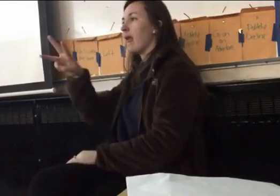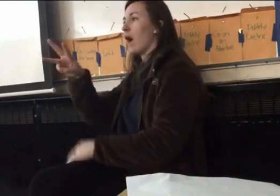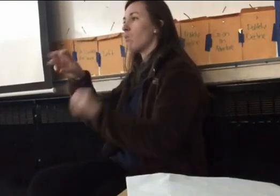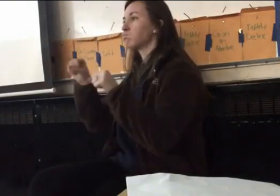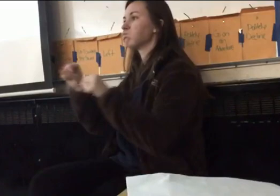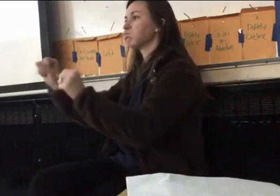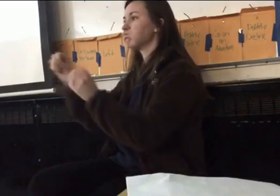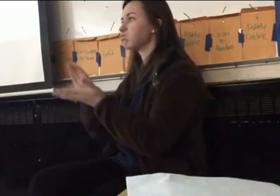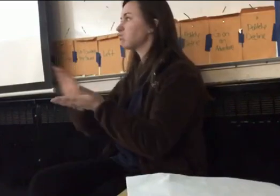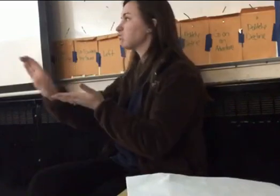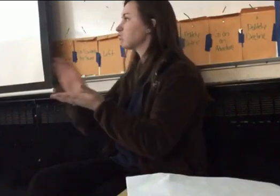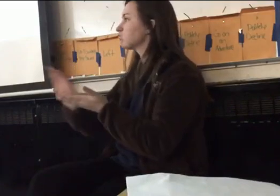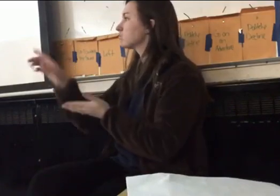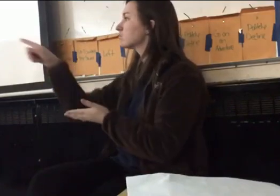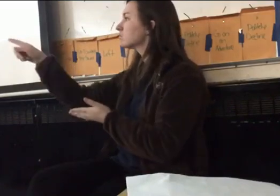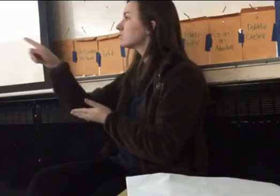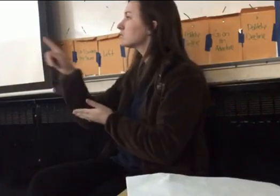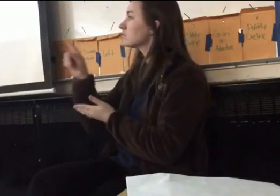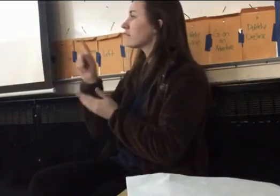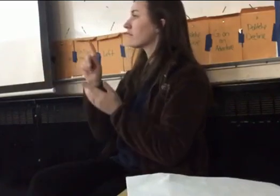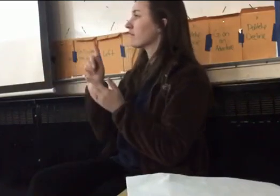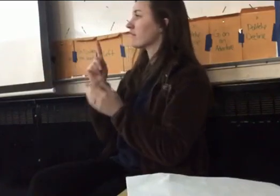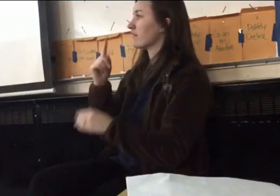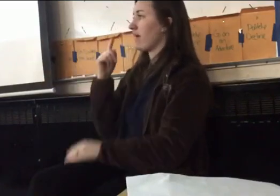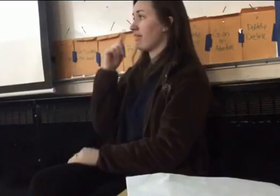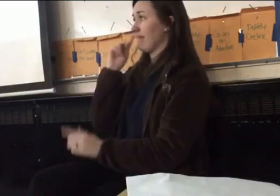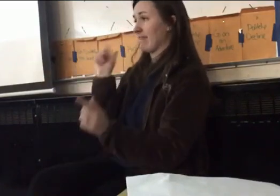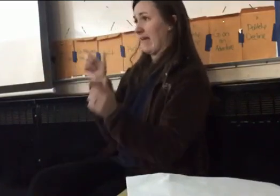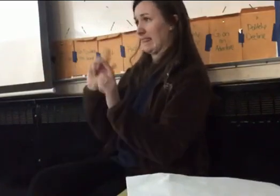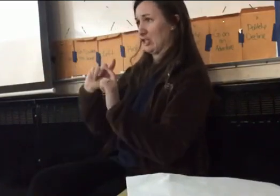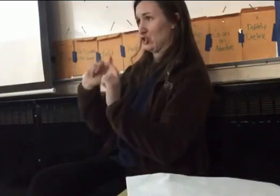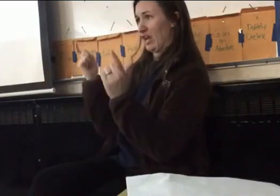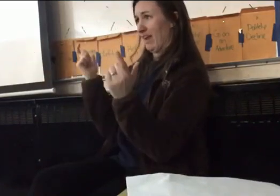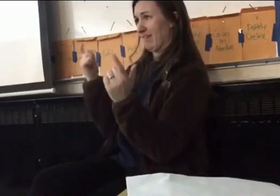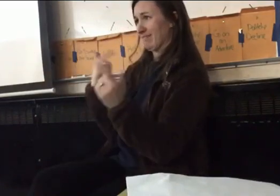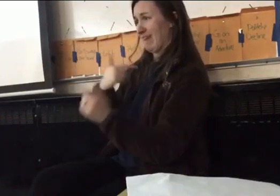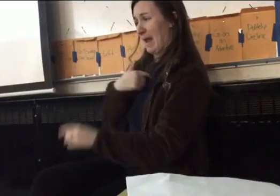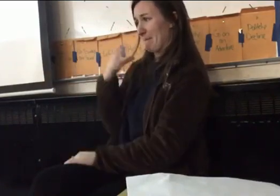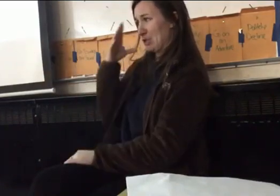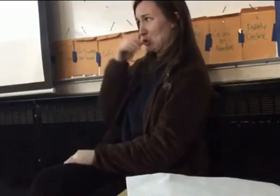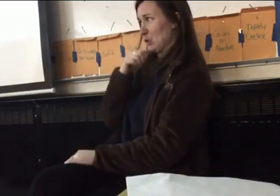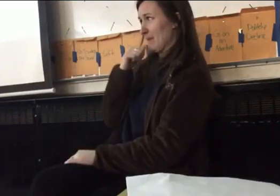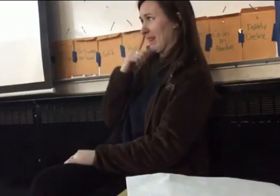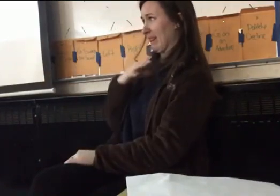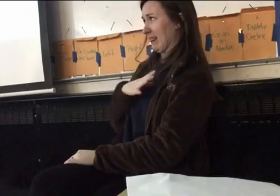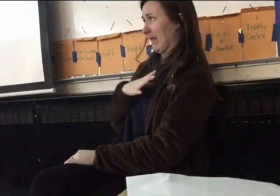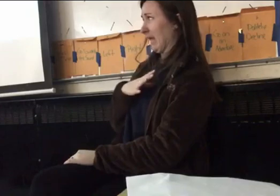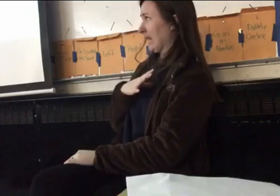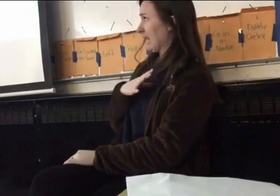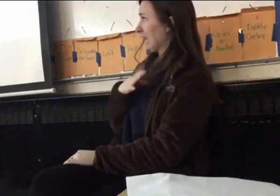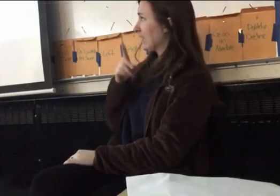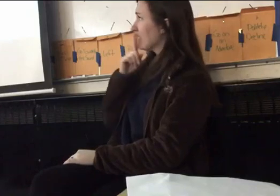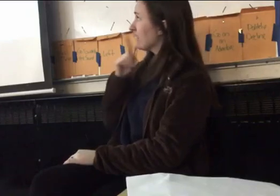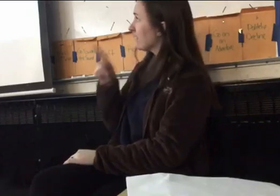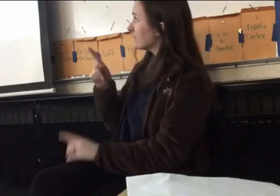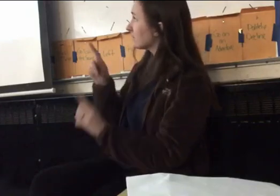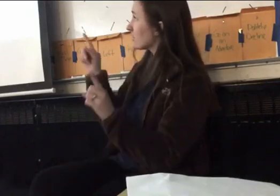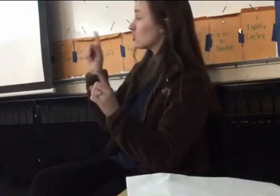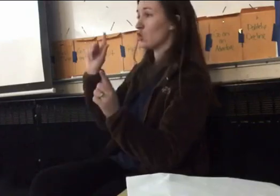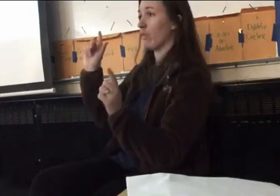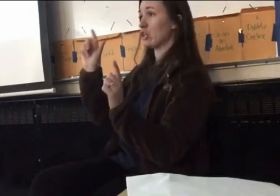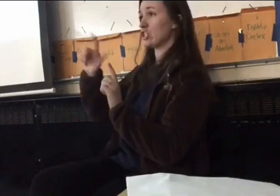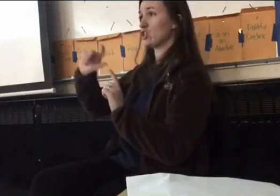Yeah? There's the giant lady, I guess it's a lady. Okay, there's a